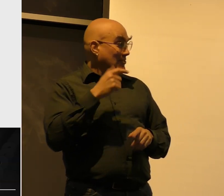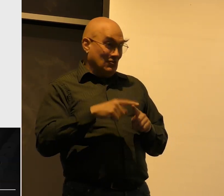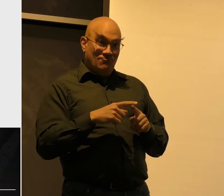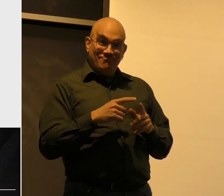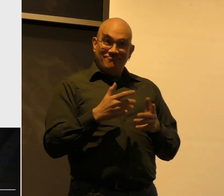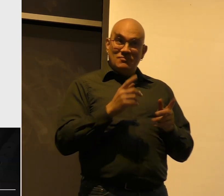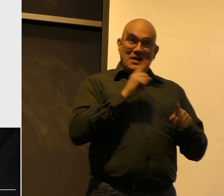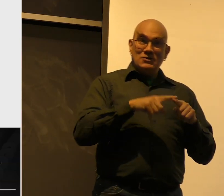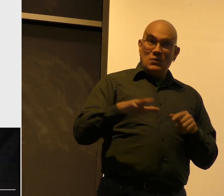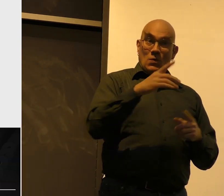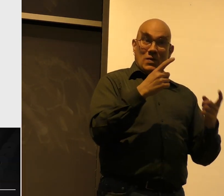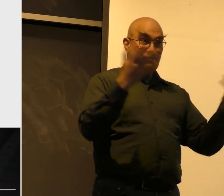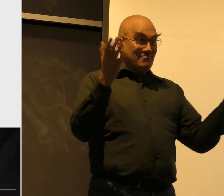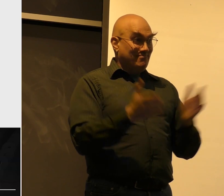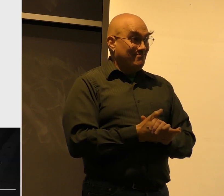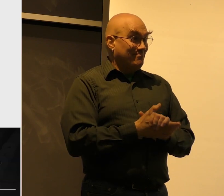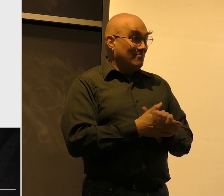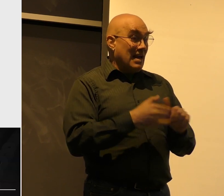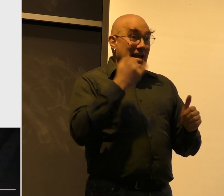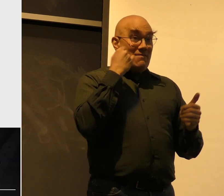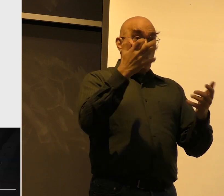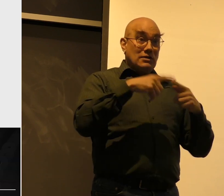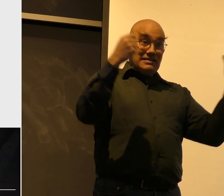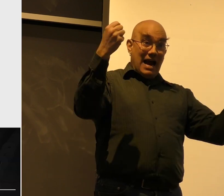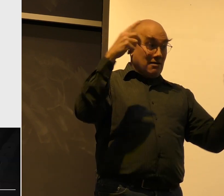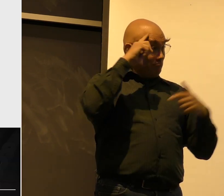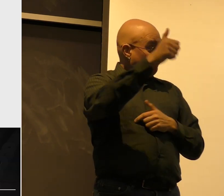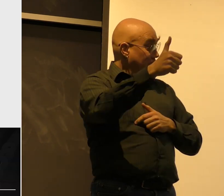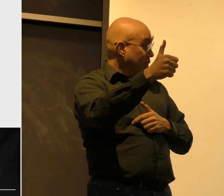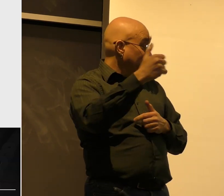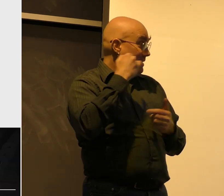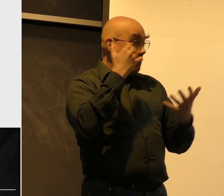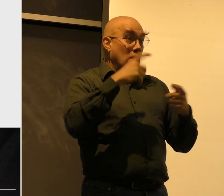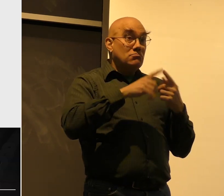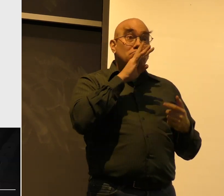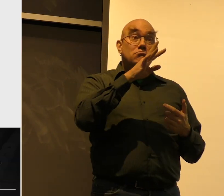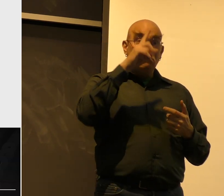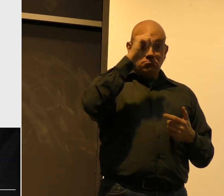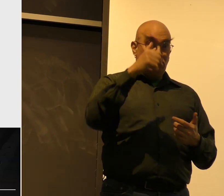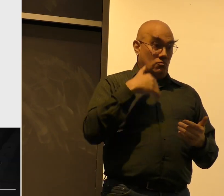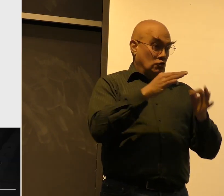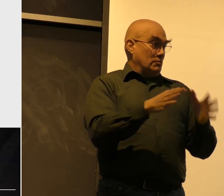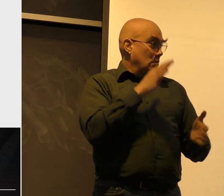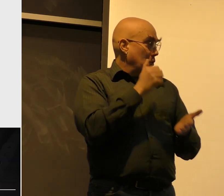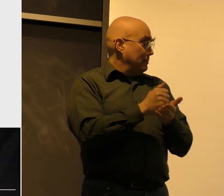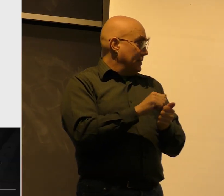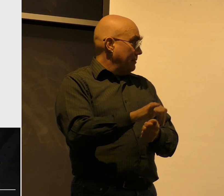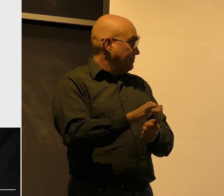I mean, I know, sometimes I don't know, but I'll do my best to answer your questions. If anybody wants to get up and use sign language to ask your questions, that's fine. We have interpreters